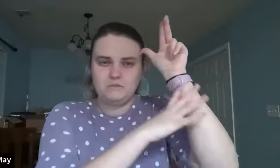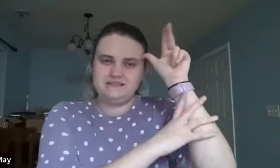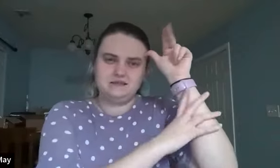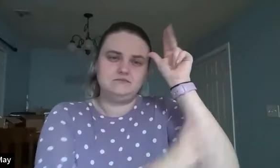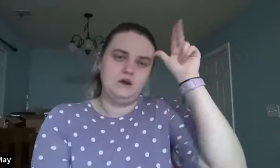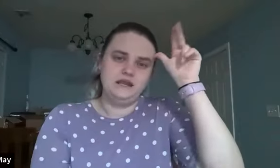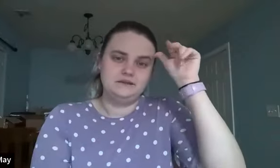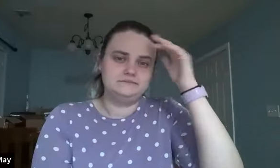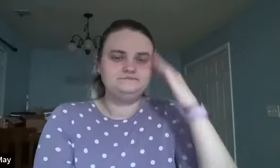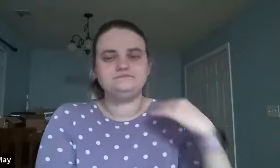basic one hand.